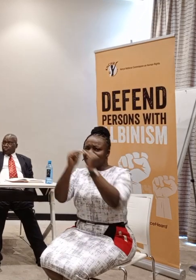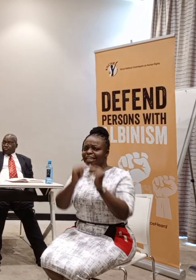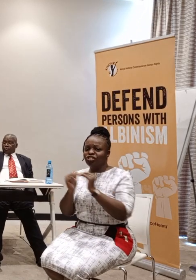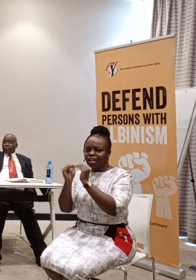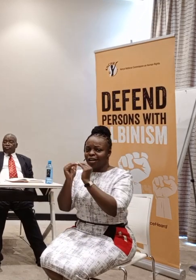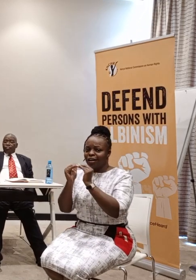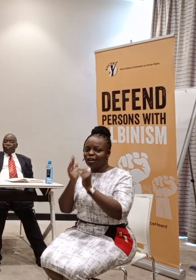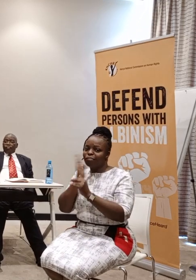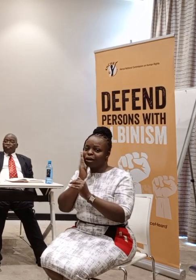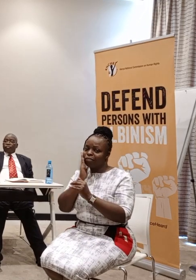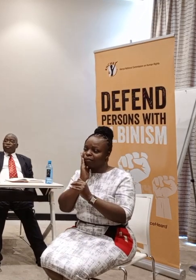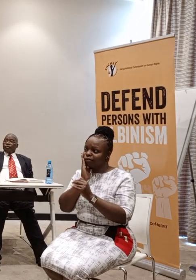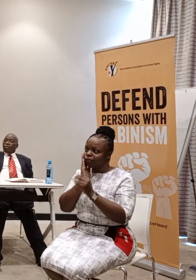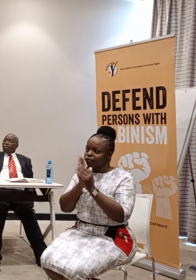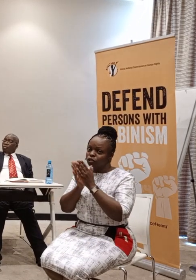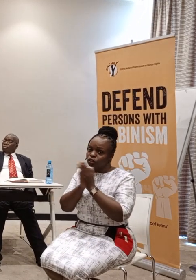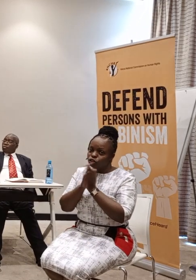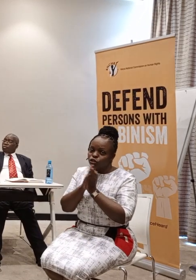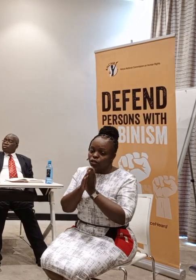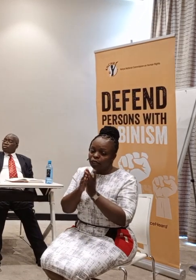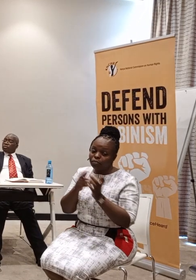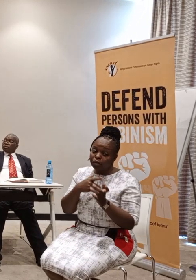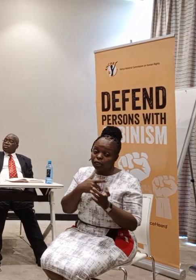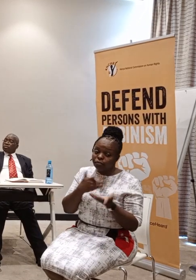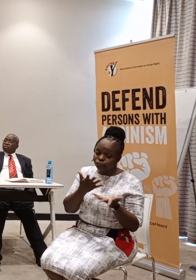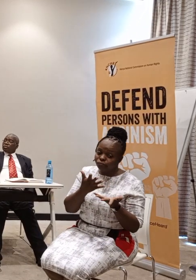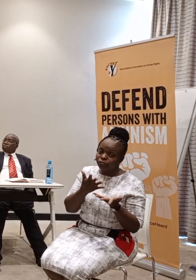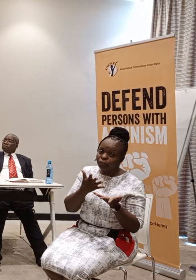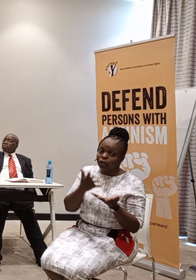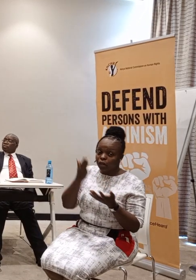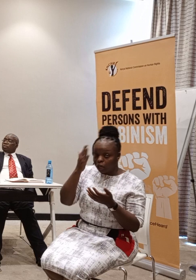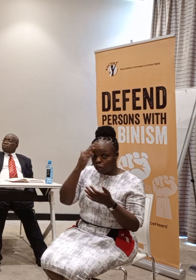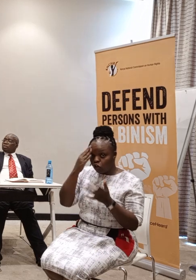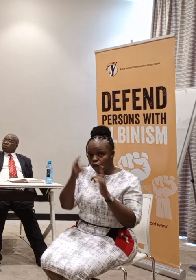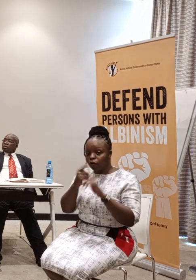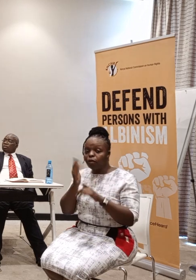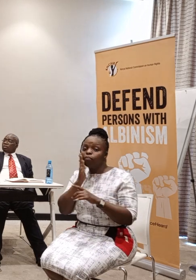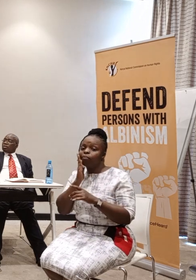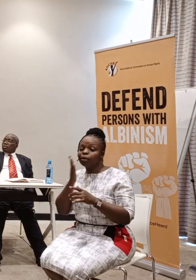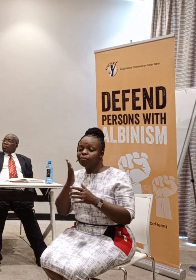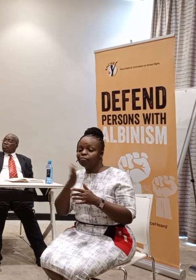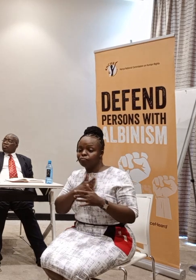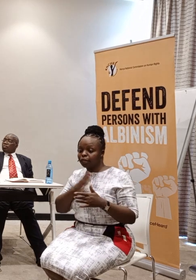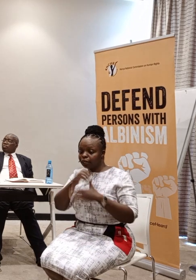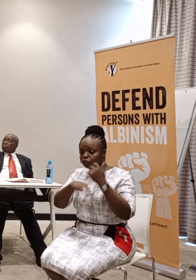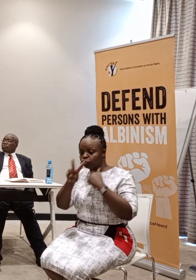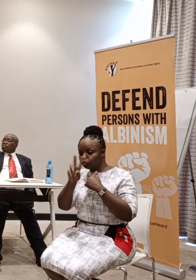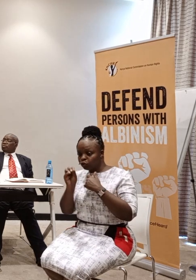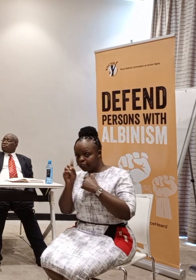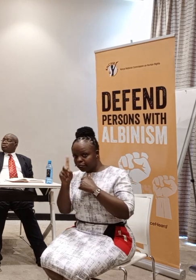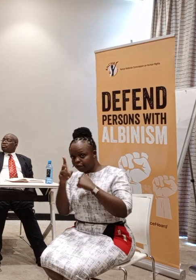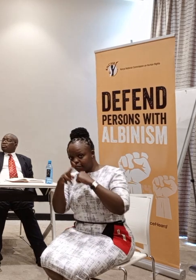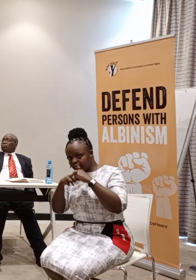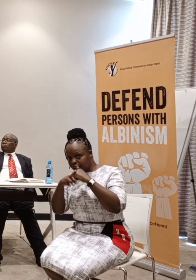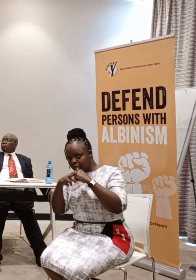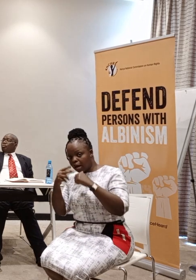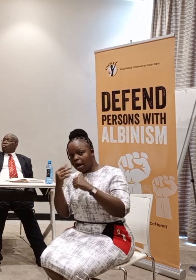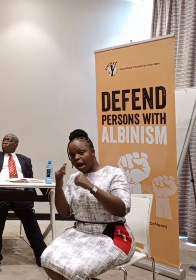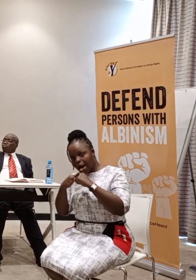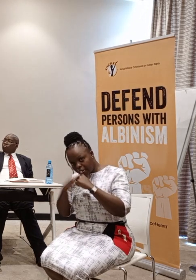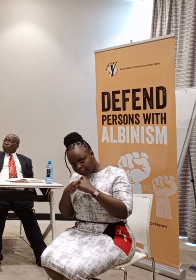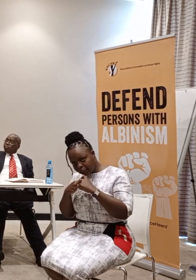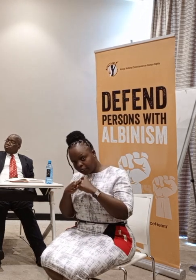And the story I'm telling you, I only learned it from my mother in 2017 August. Sawa? So when she